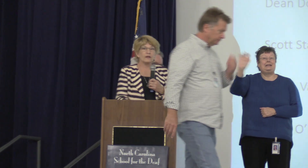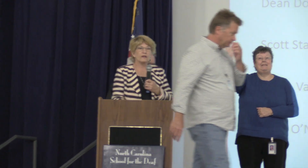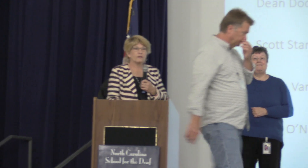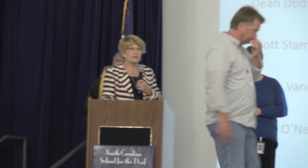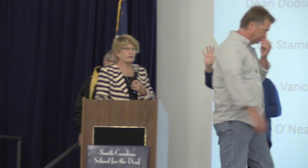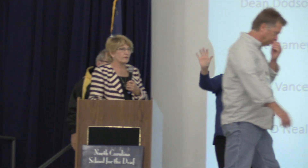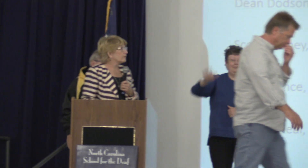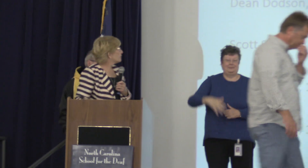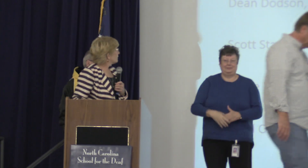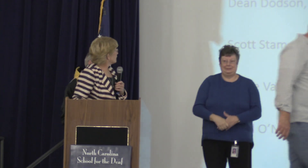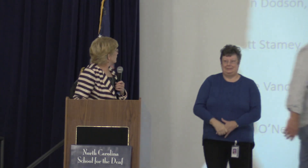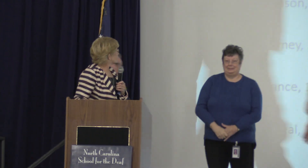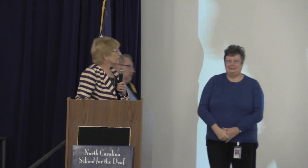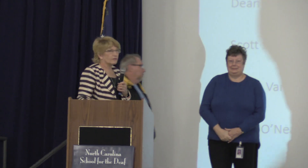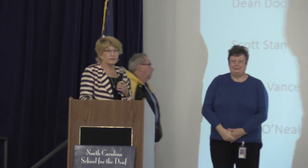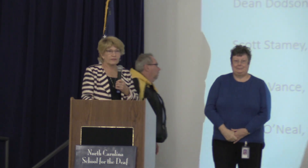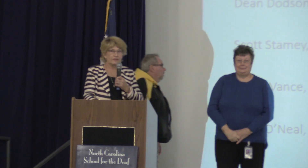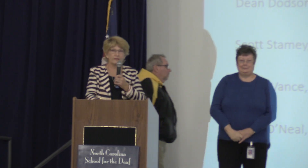E5.